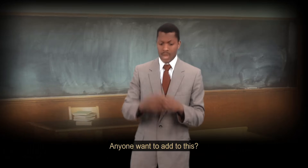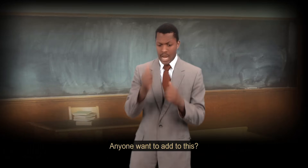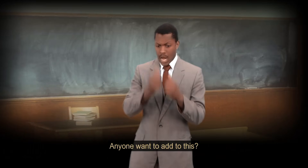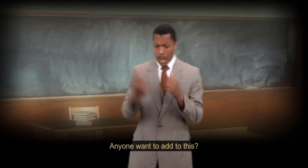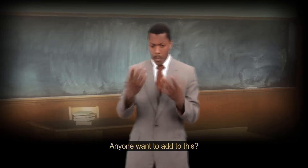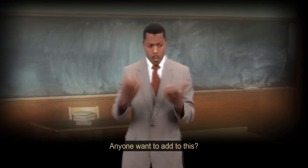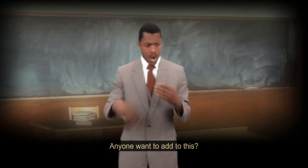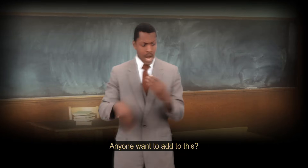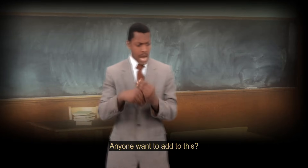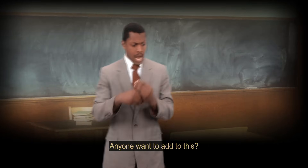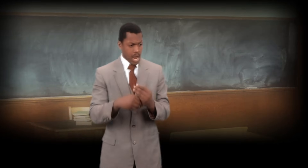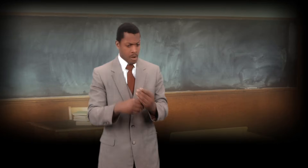Anyone want to add to this?